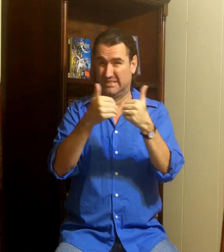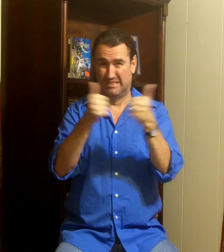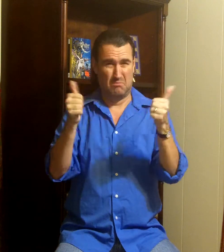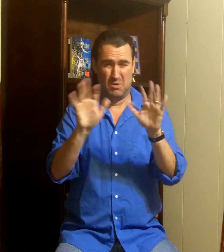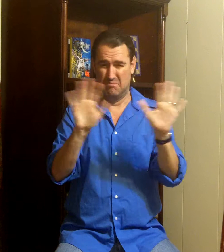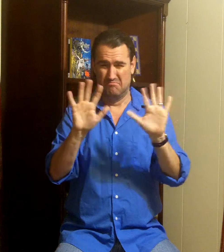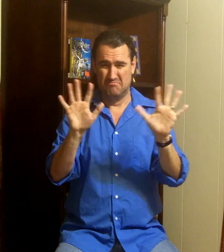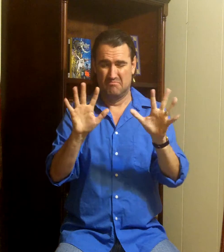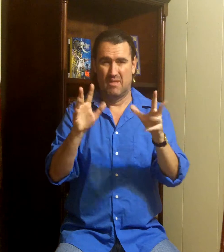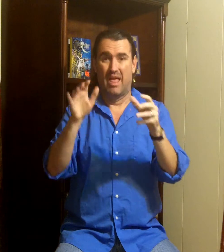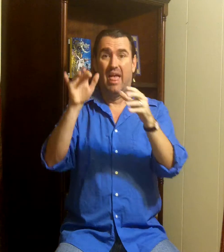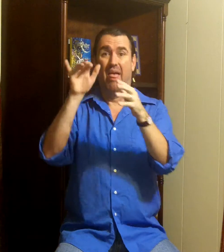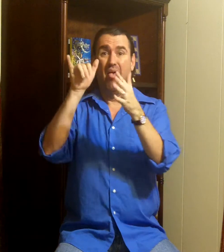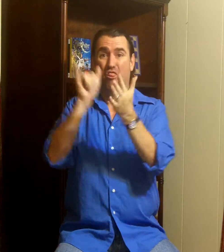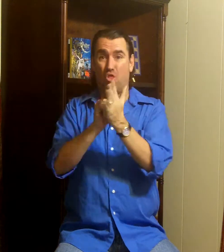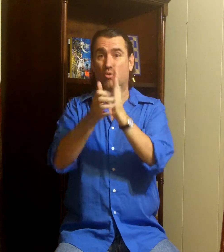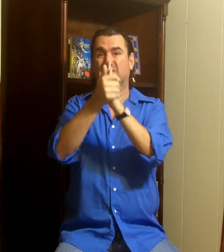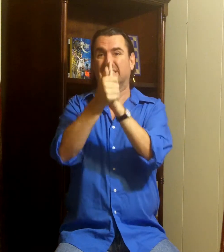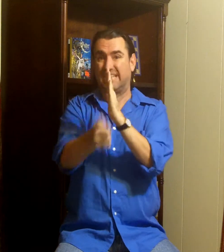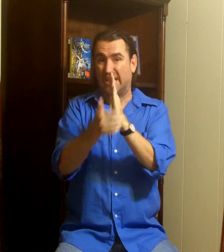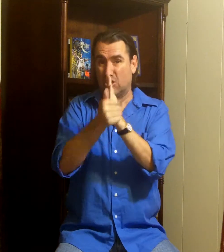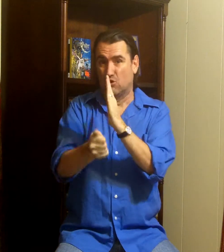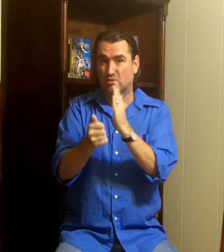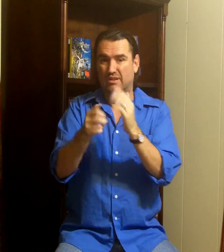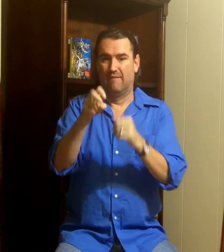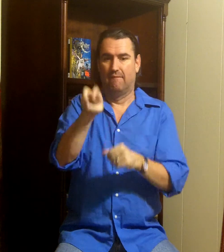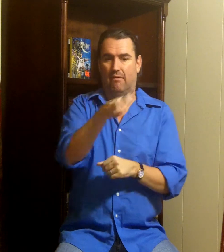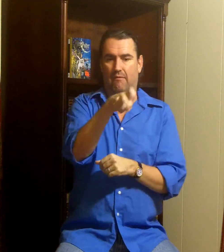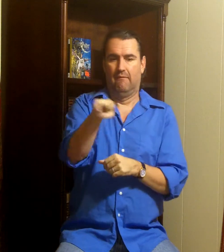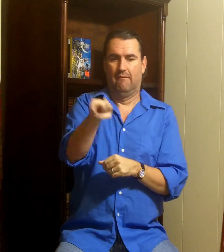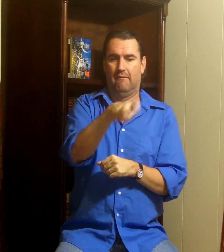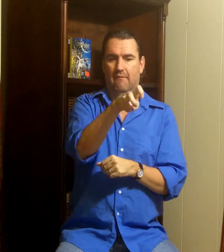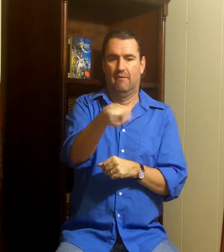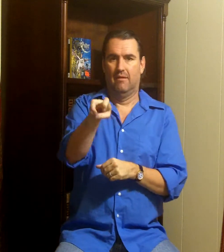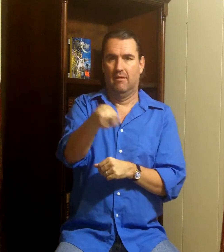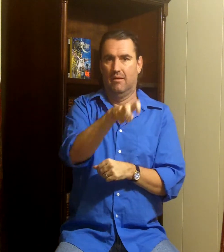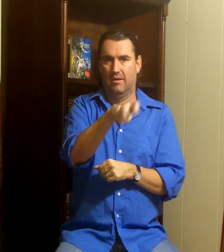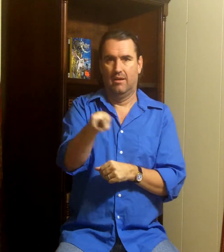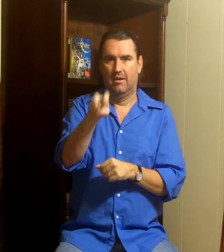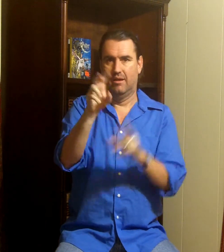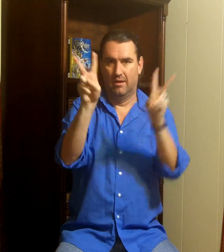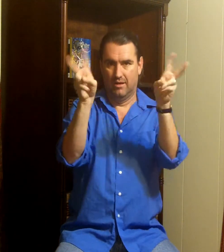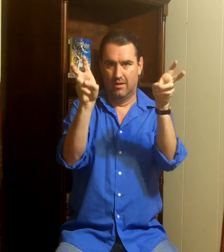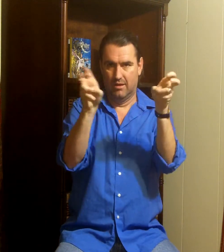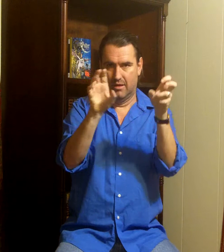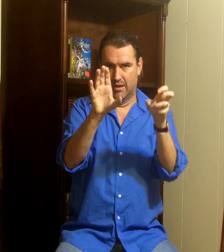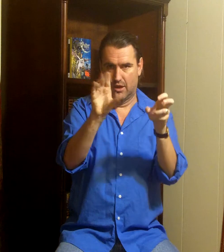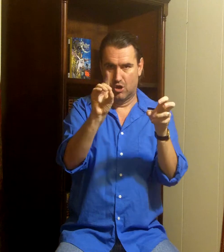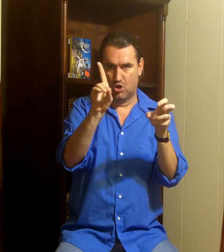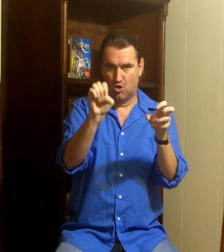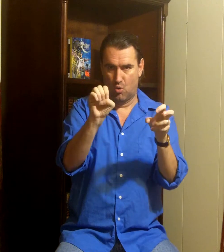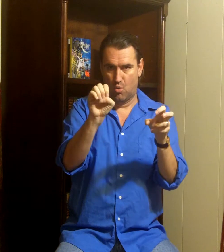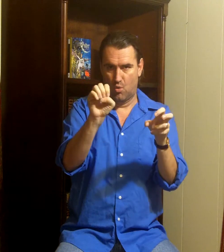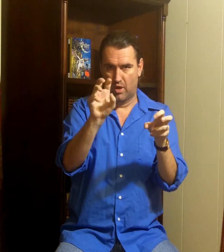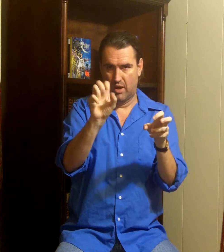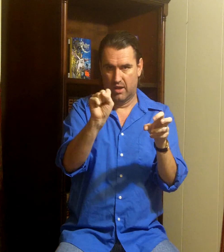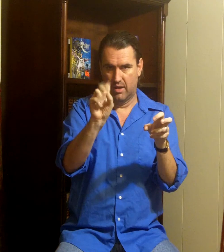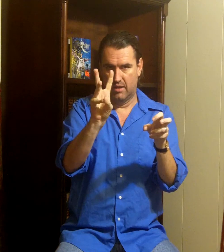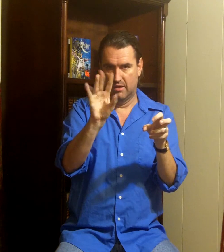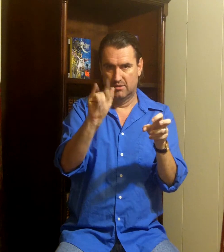of code switch within an interpretation will likely come up in while you're listening to whoever